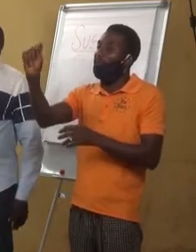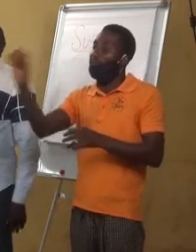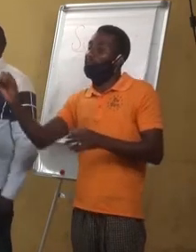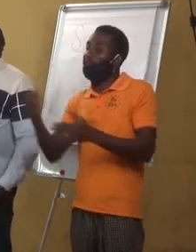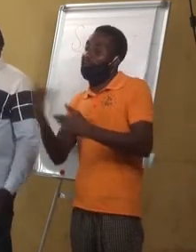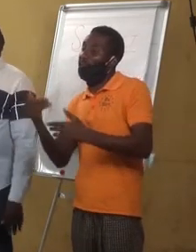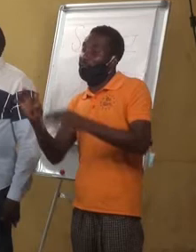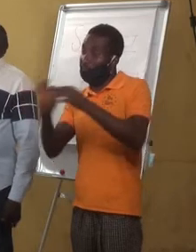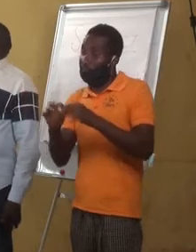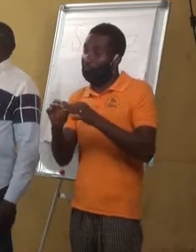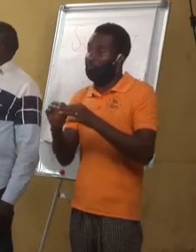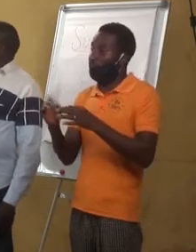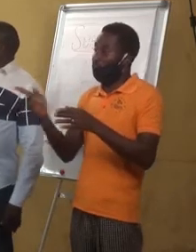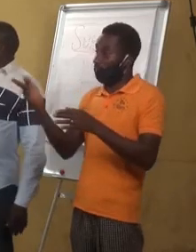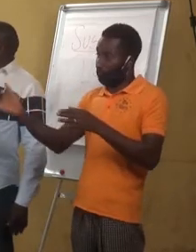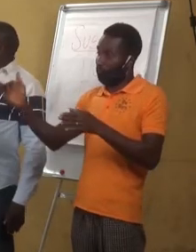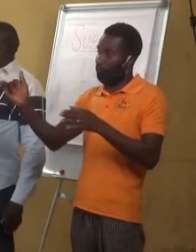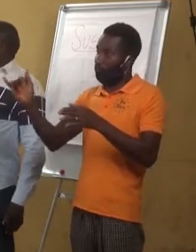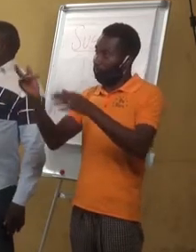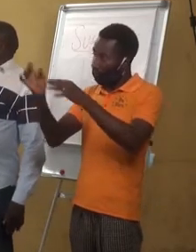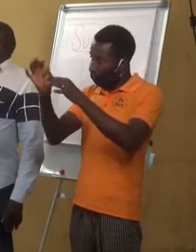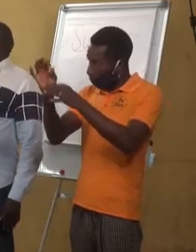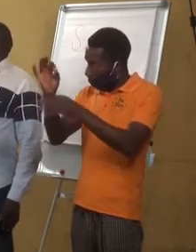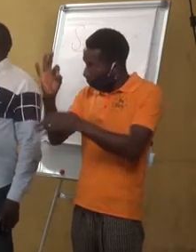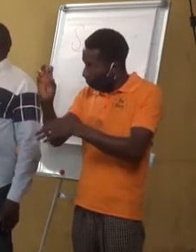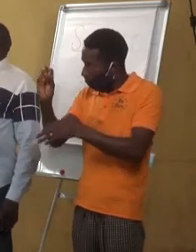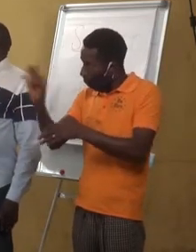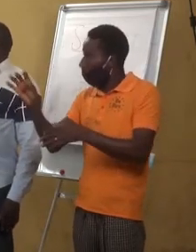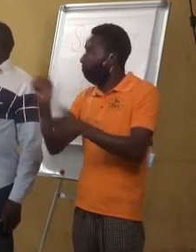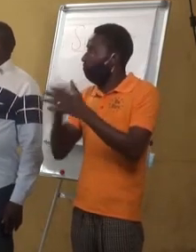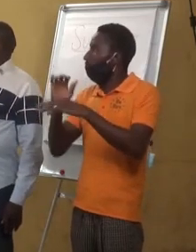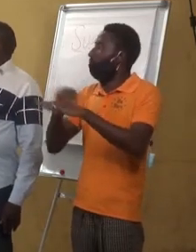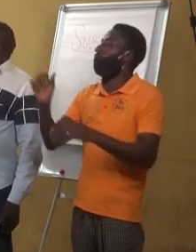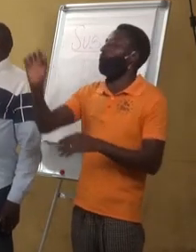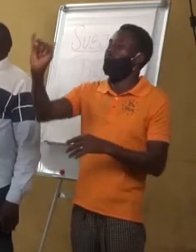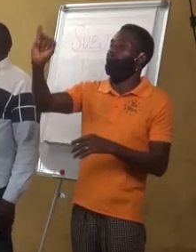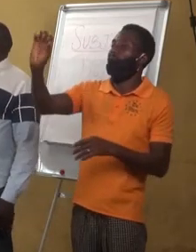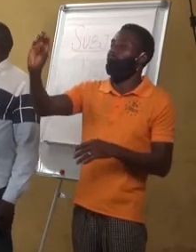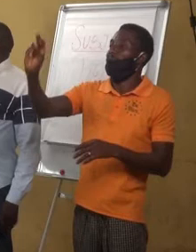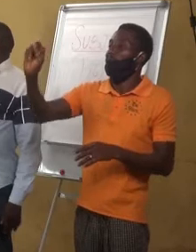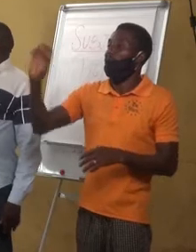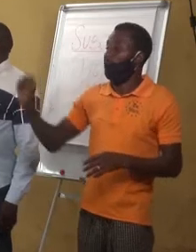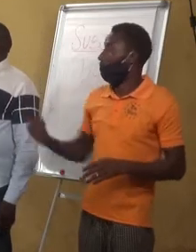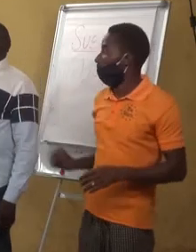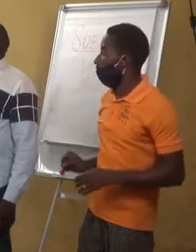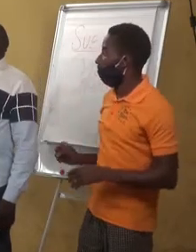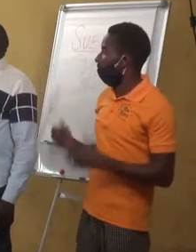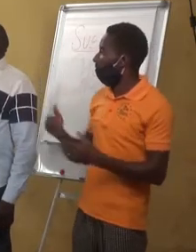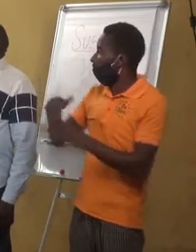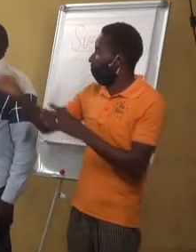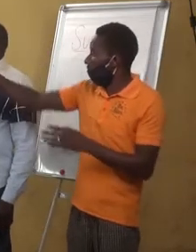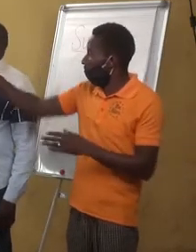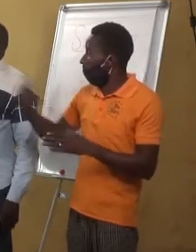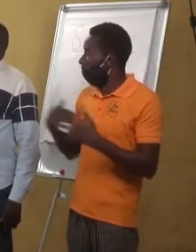ions. How? If you look at the example above on the board, you will notice that we have sodium